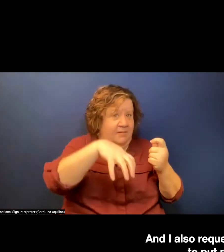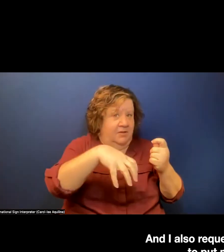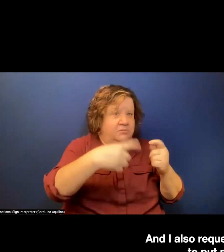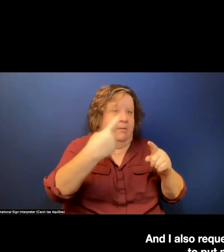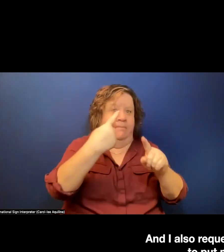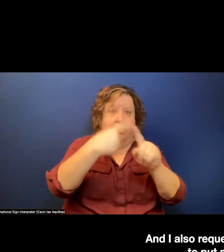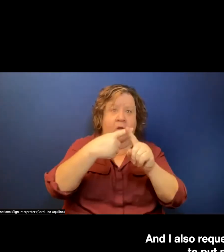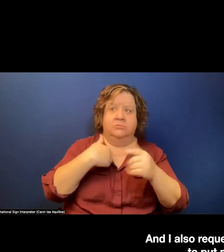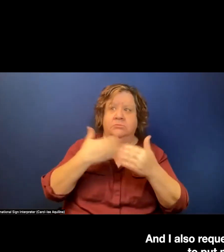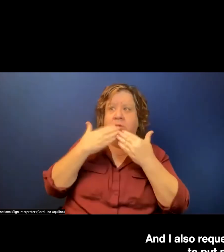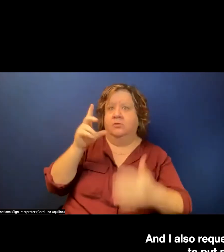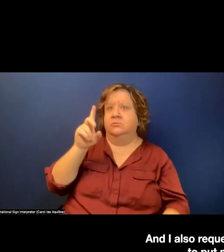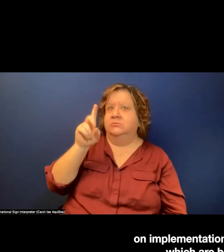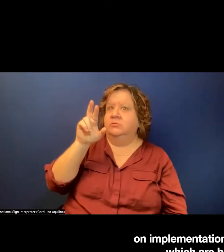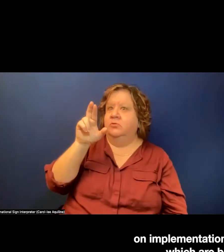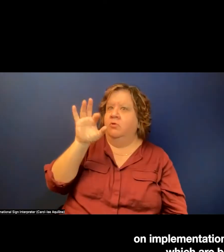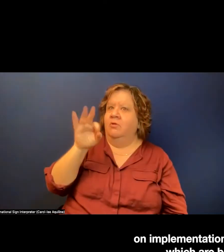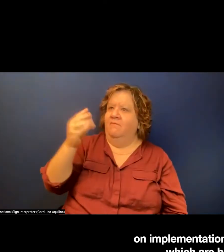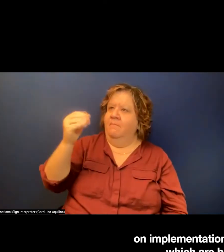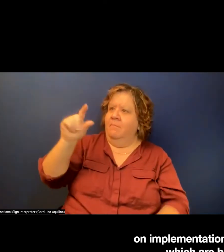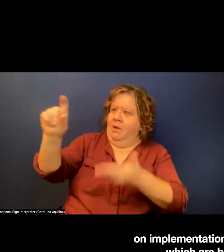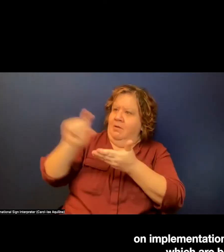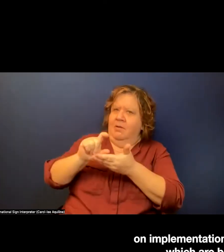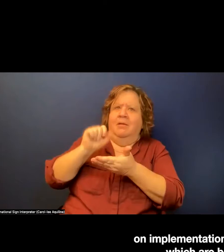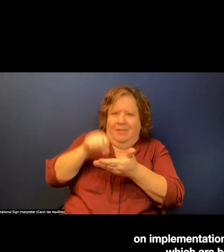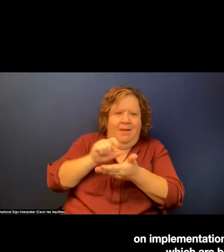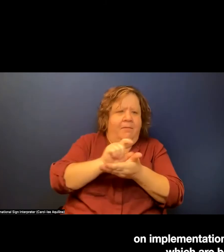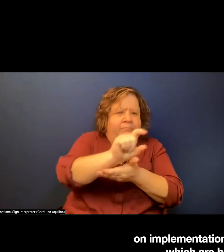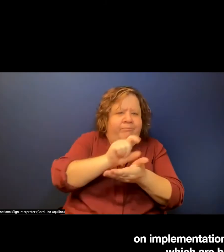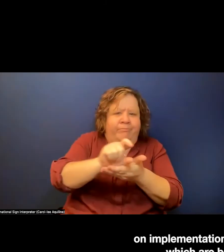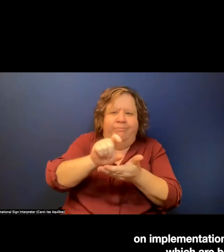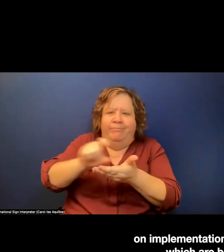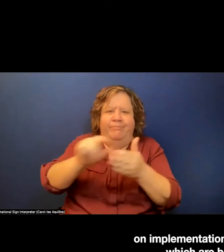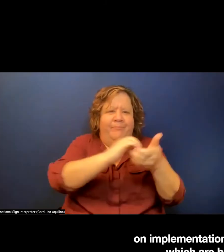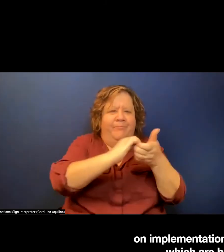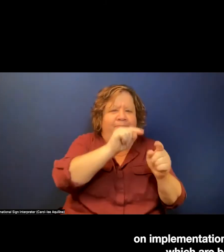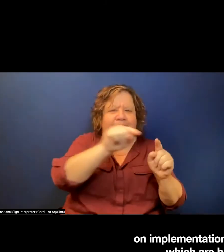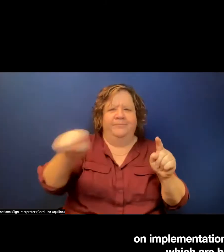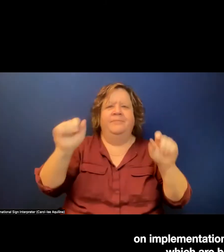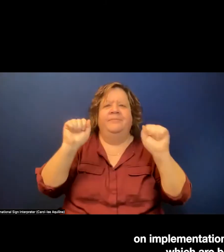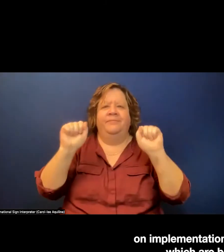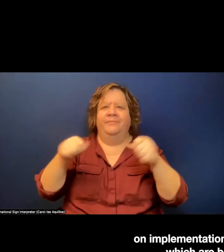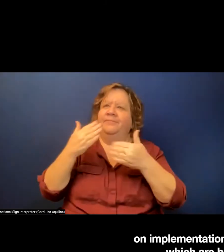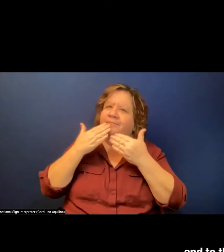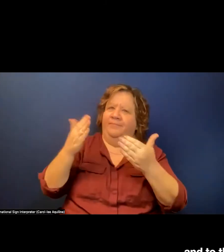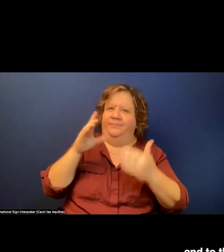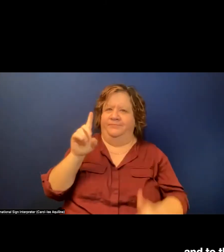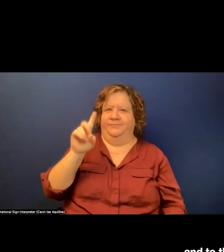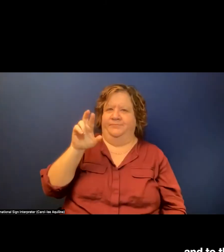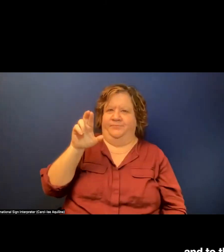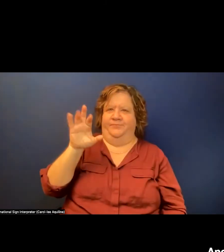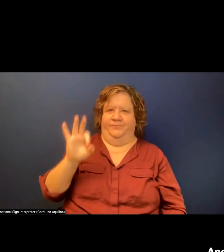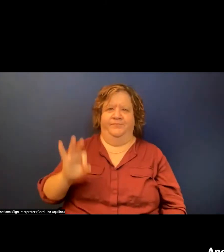also request our government to put more focus on implementation of the commitment which they